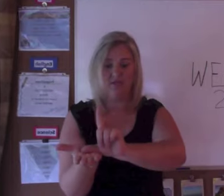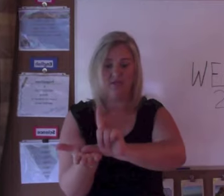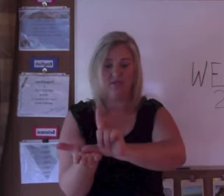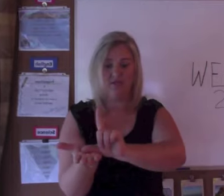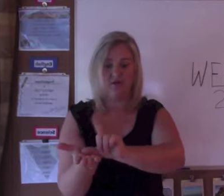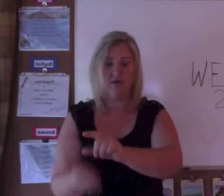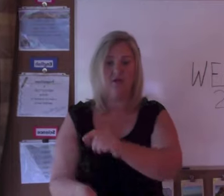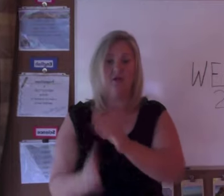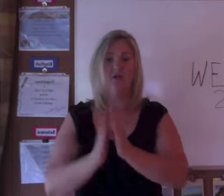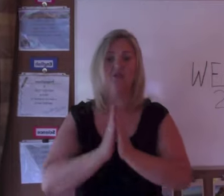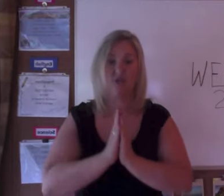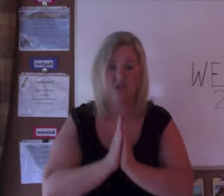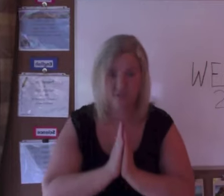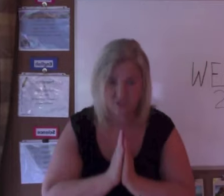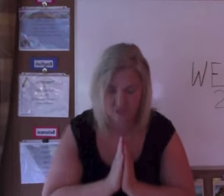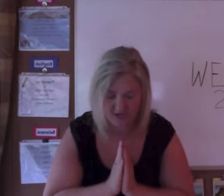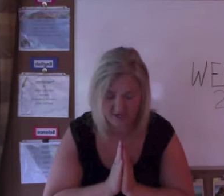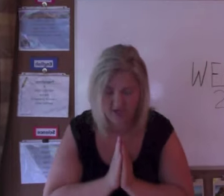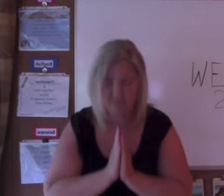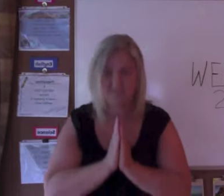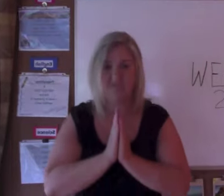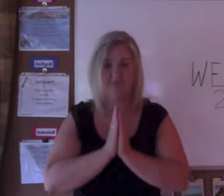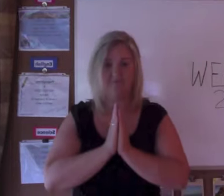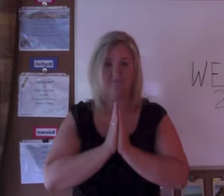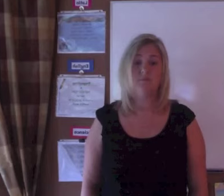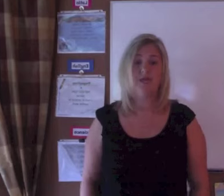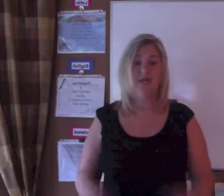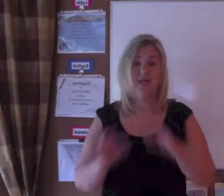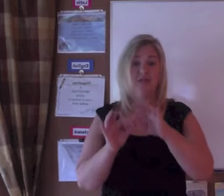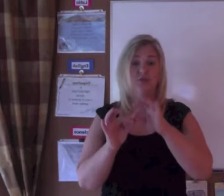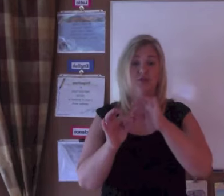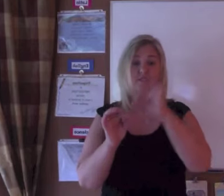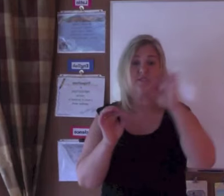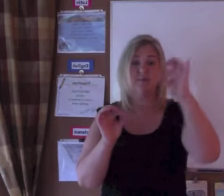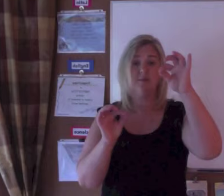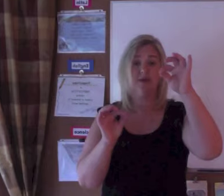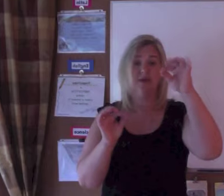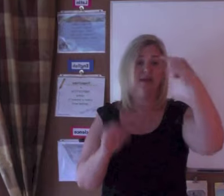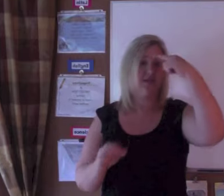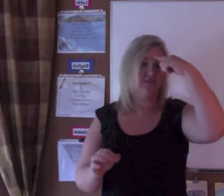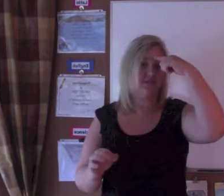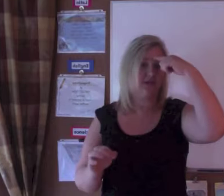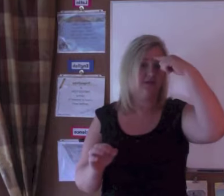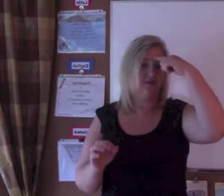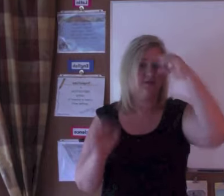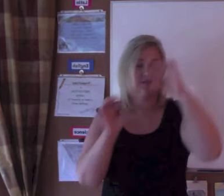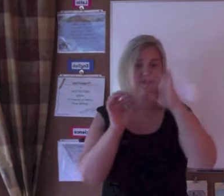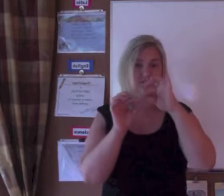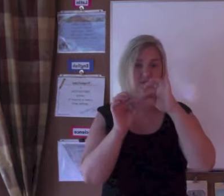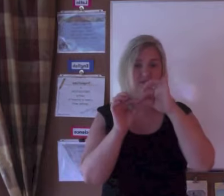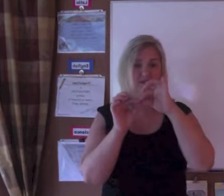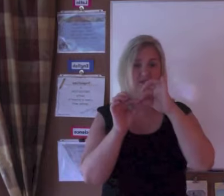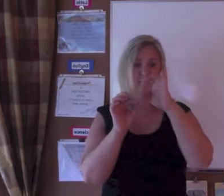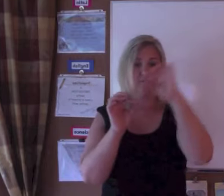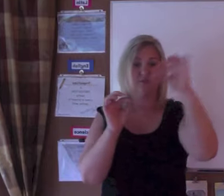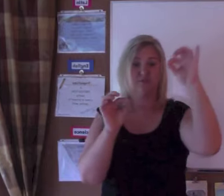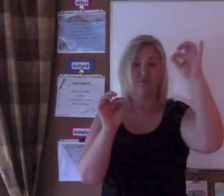Babylonians, China Shang Dynasty. Hinduism in India, this is sign language for